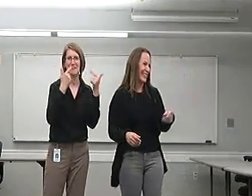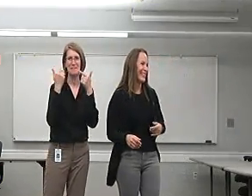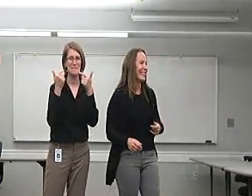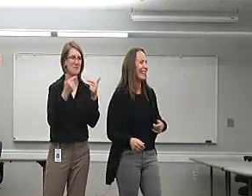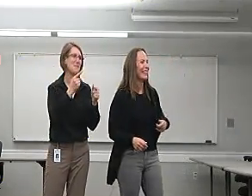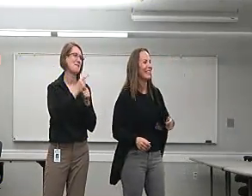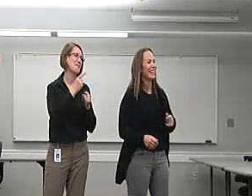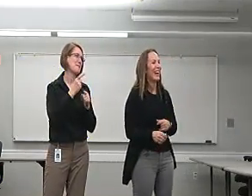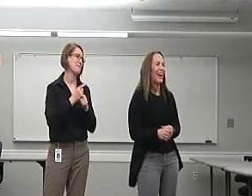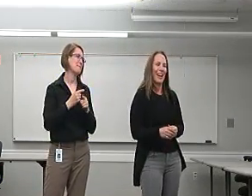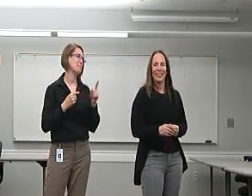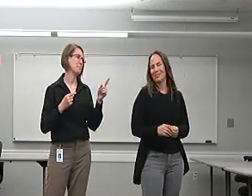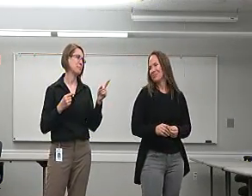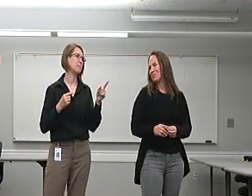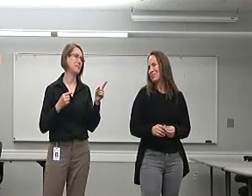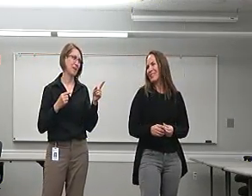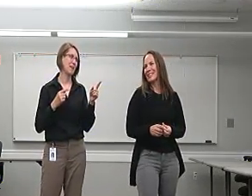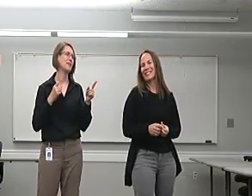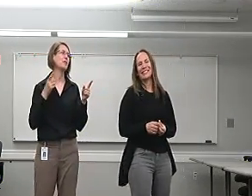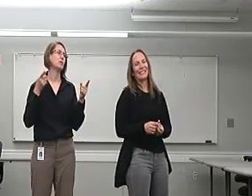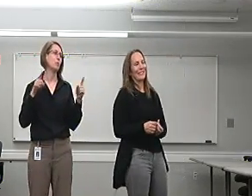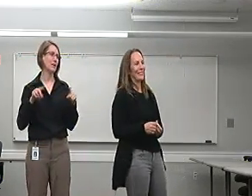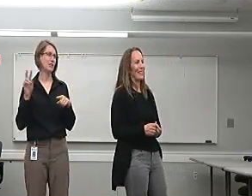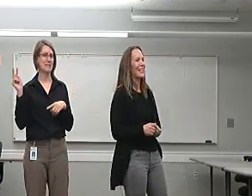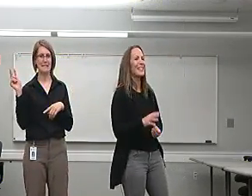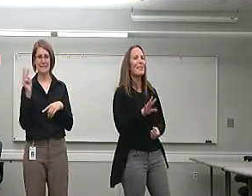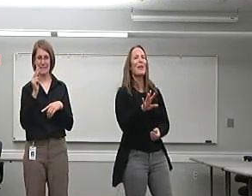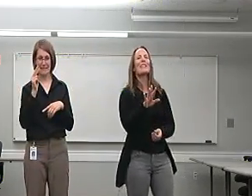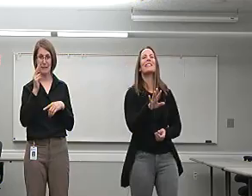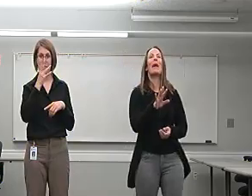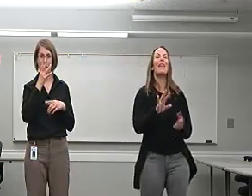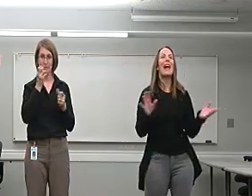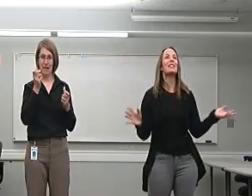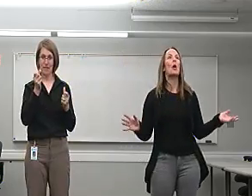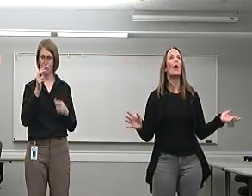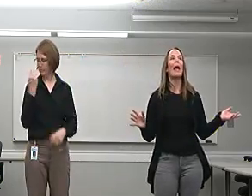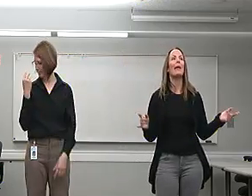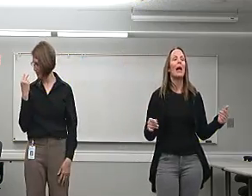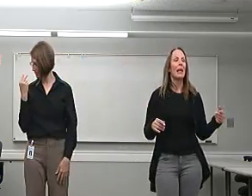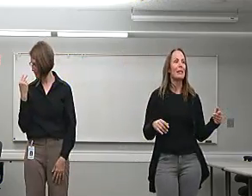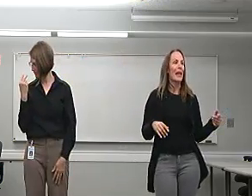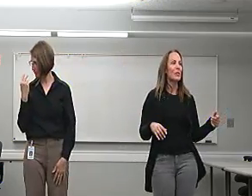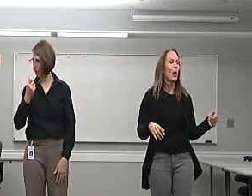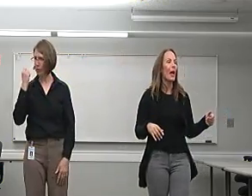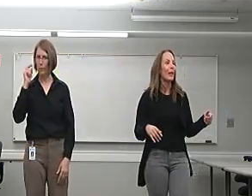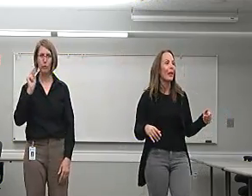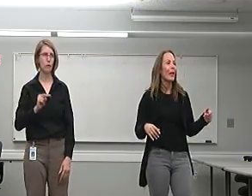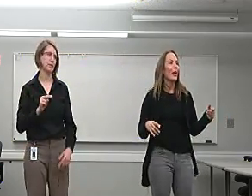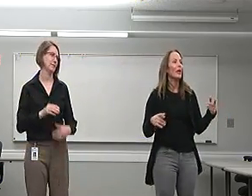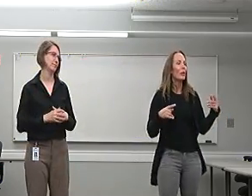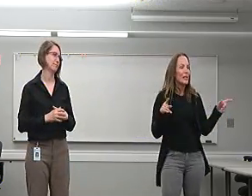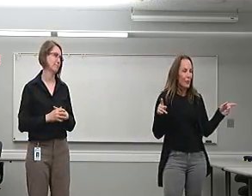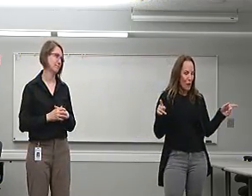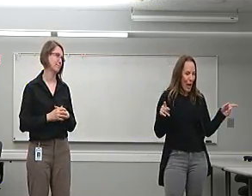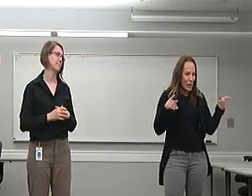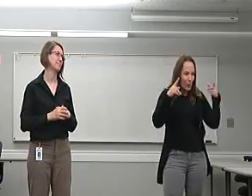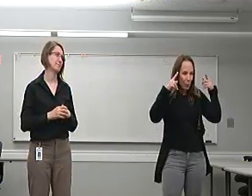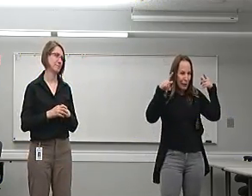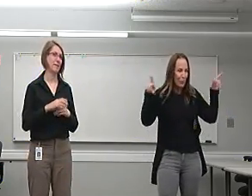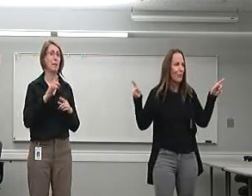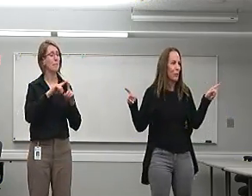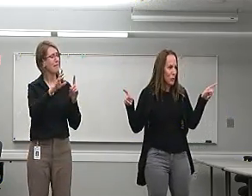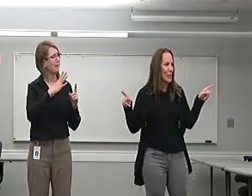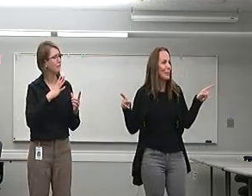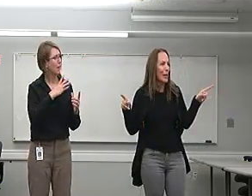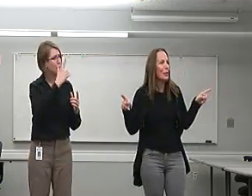does. Whenever I start signing, she just like. And that's okay. Because guess what? Your deaf child's peripheral vision is better